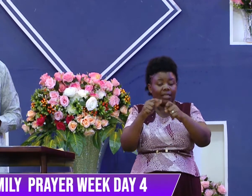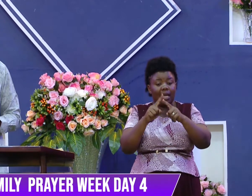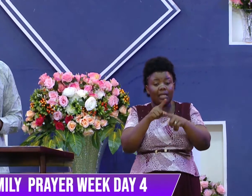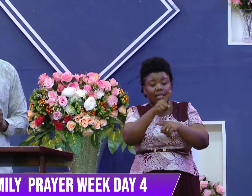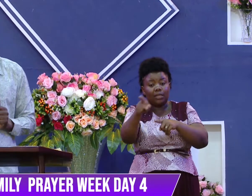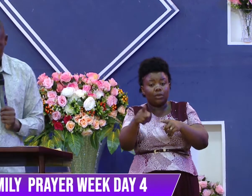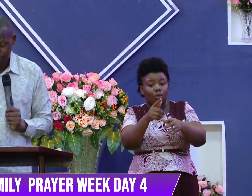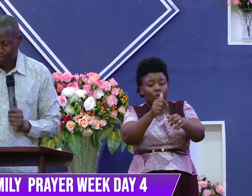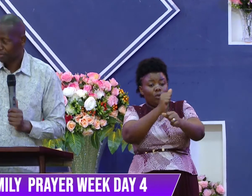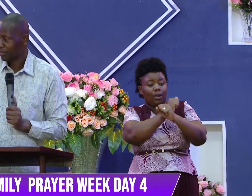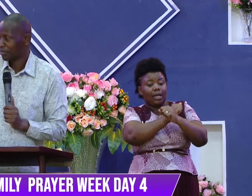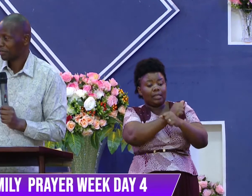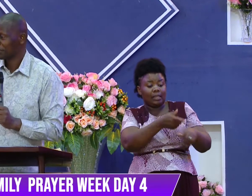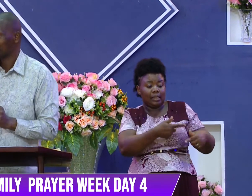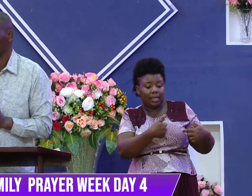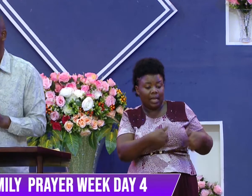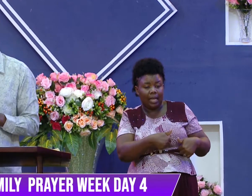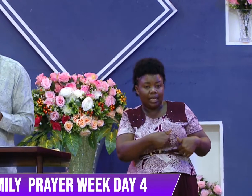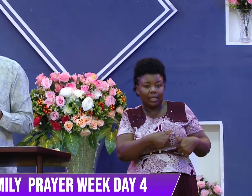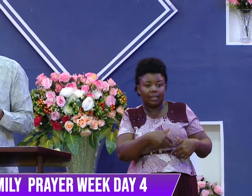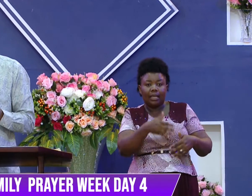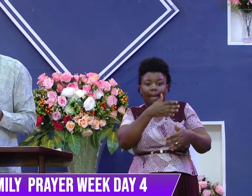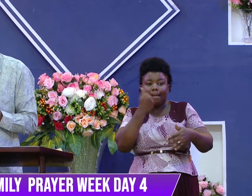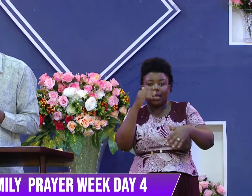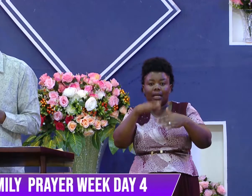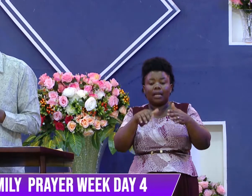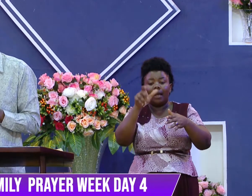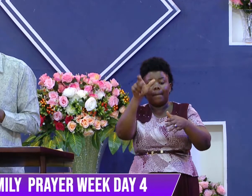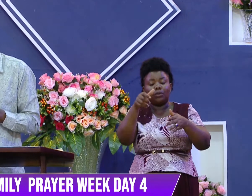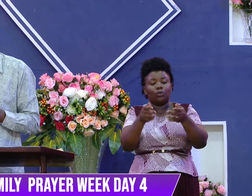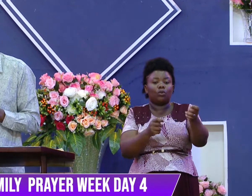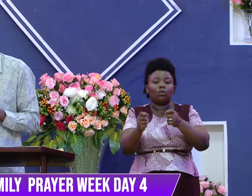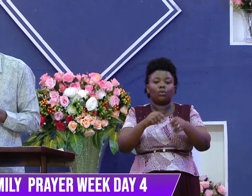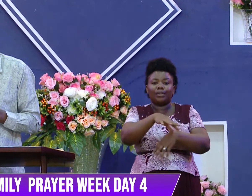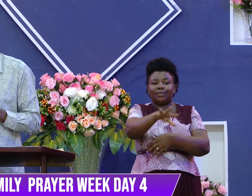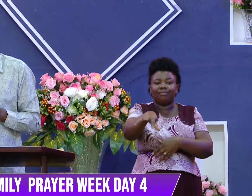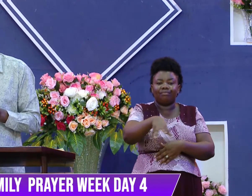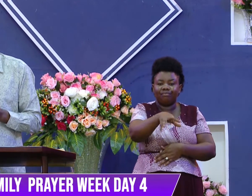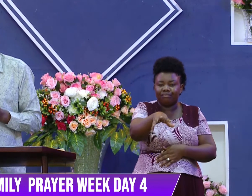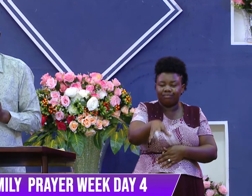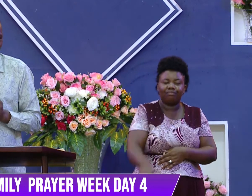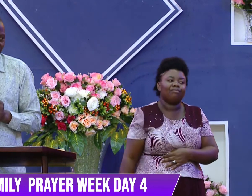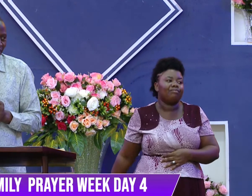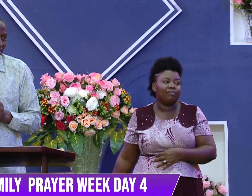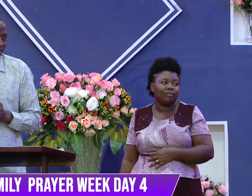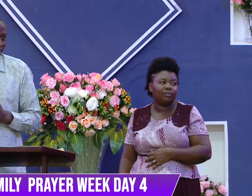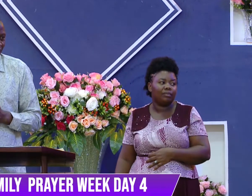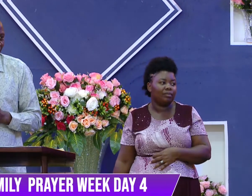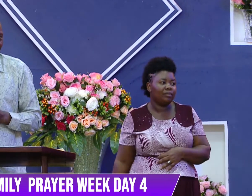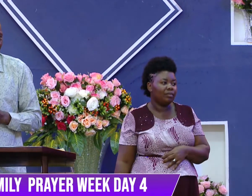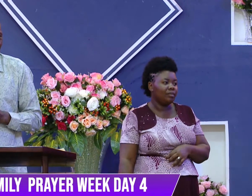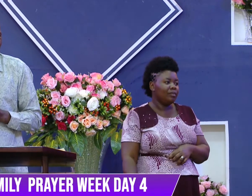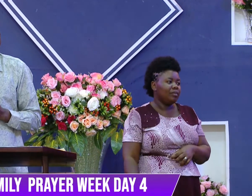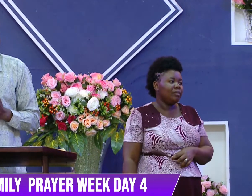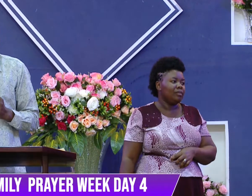Proverbs 16:32 says, better a patient man than a warrior, a man who controls his temper than one who takes a